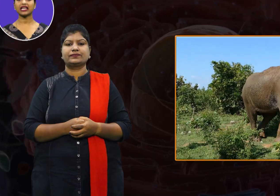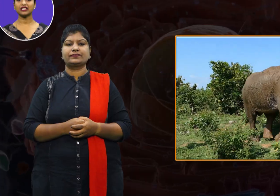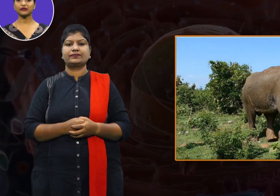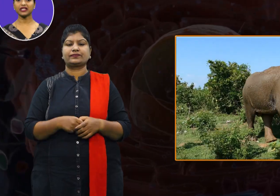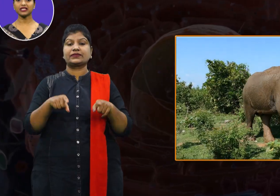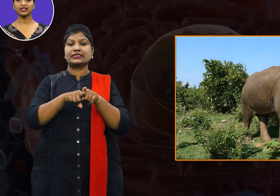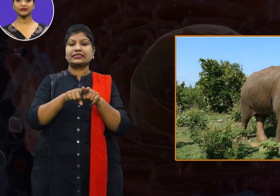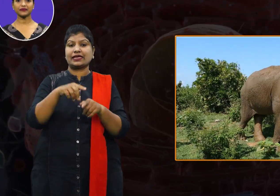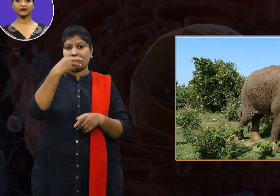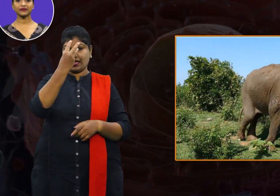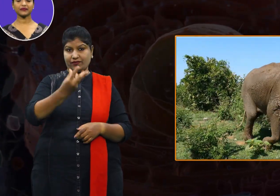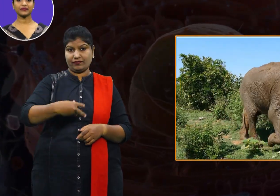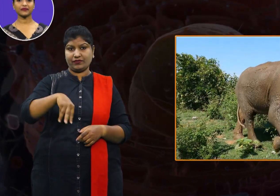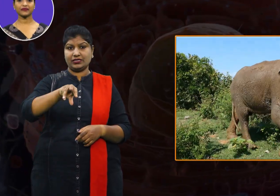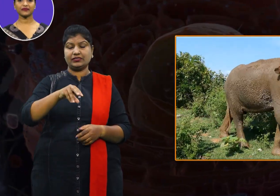like elephant,